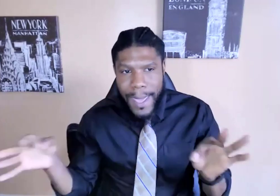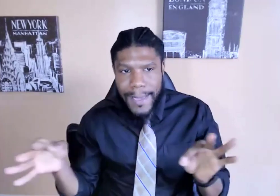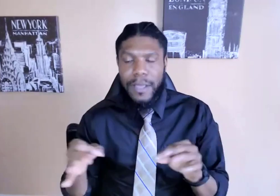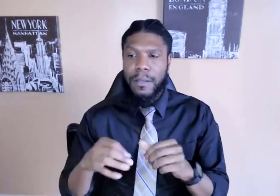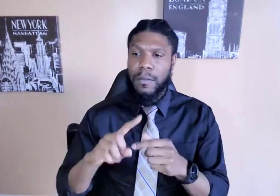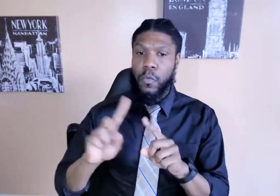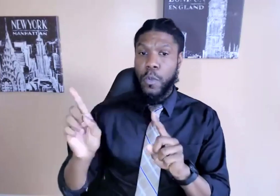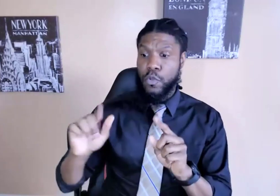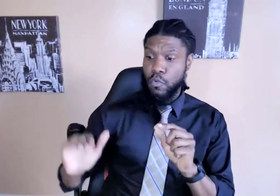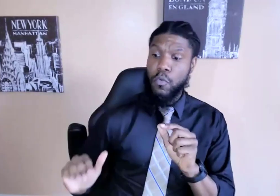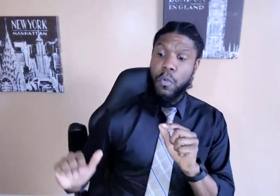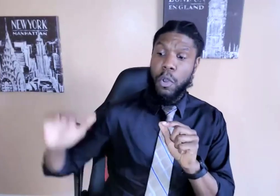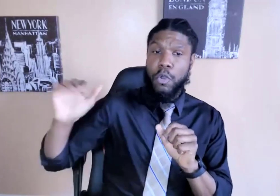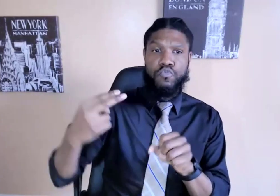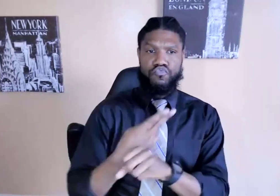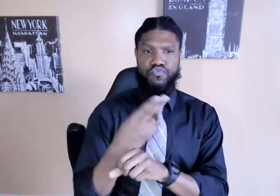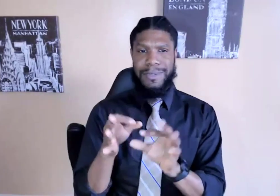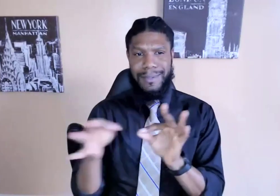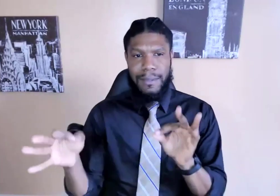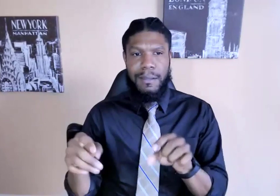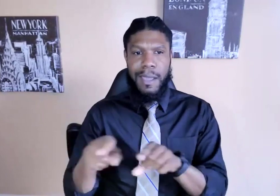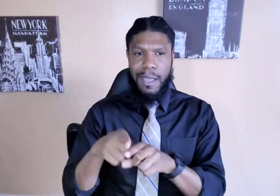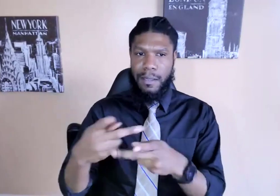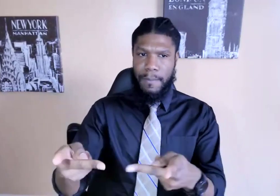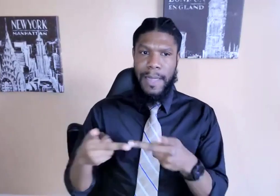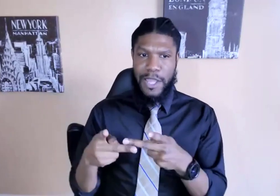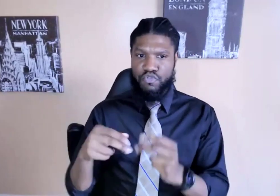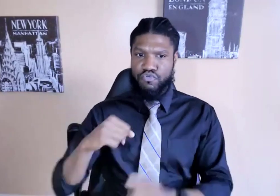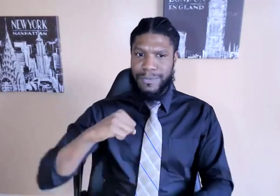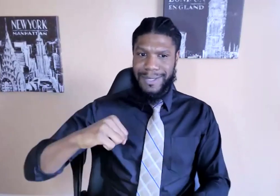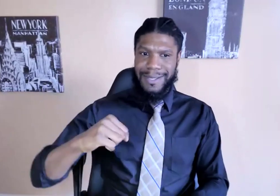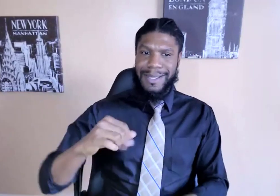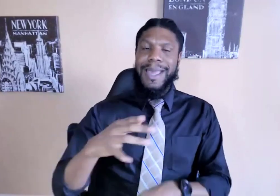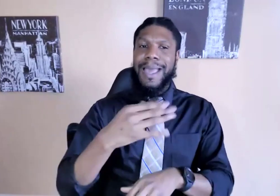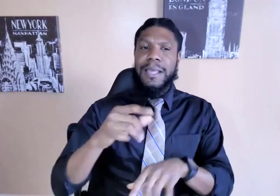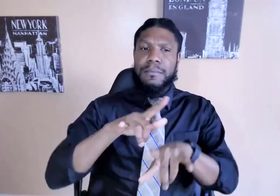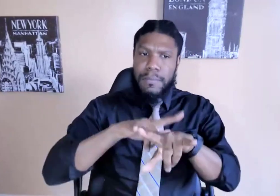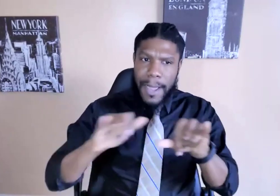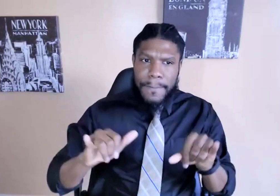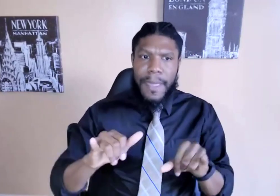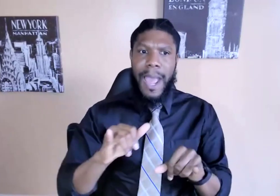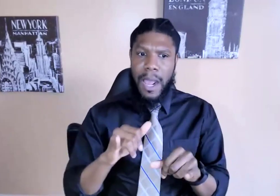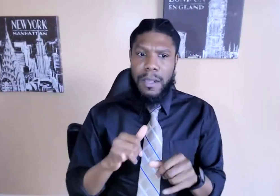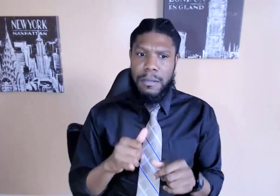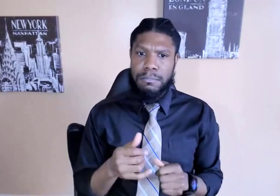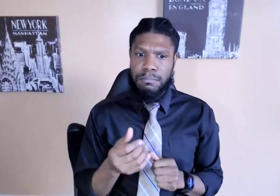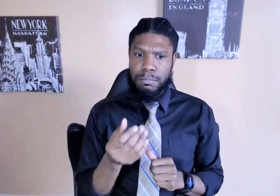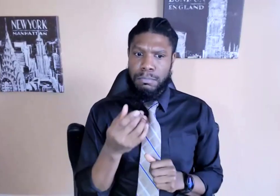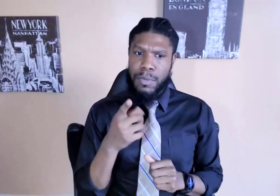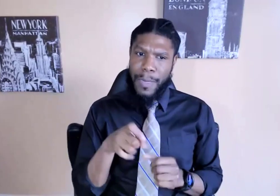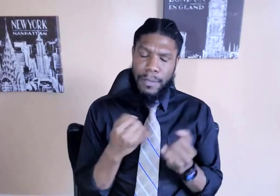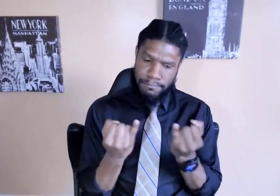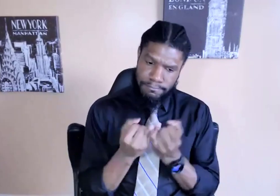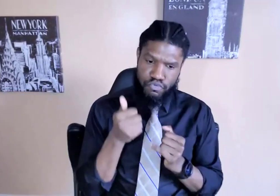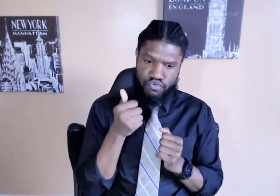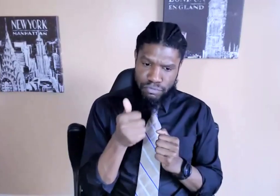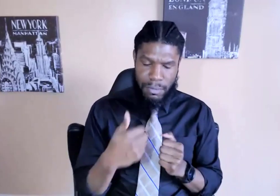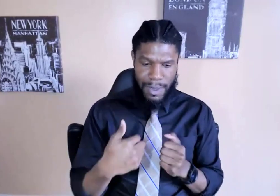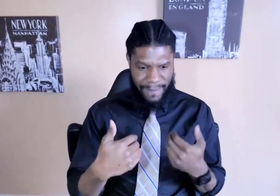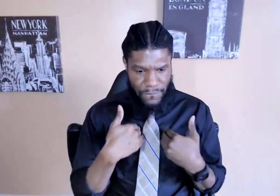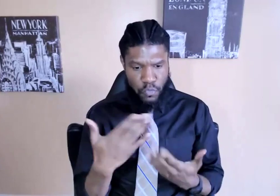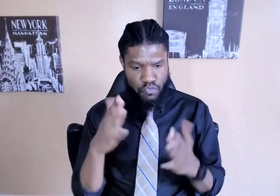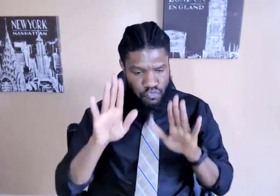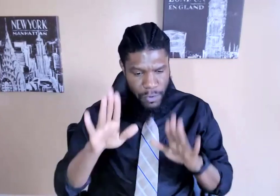resistance, at the same time that you're reaffirming the fact that you have great ideas. It doesn't matter if I, as the writing